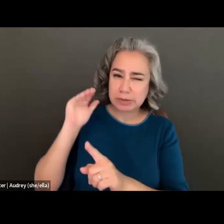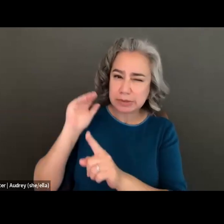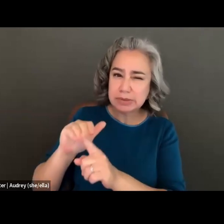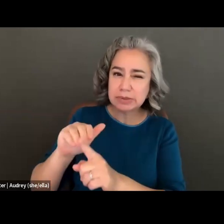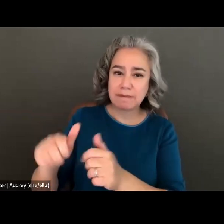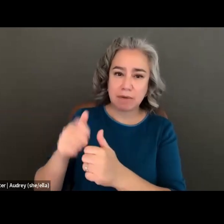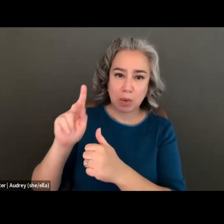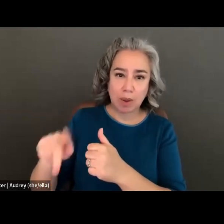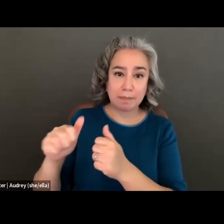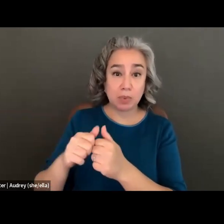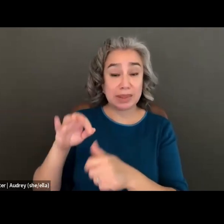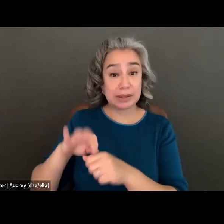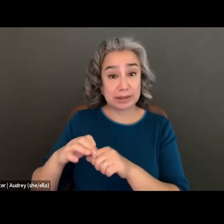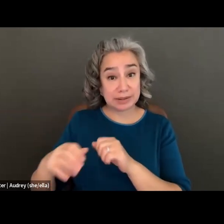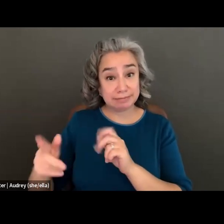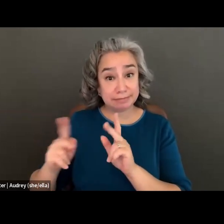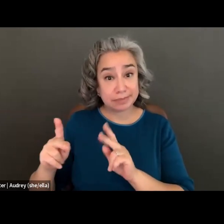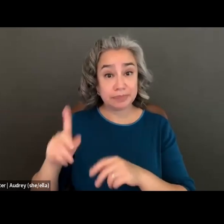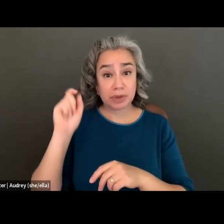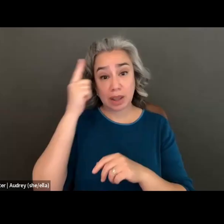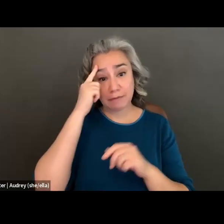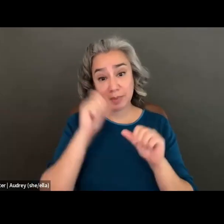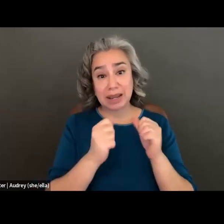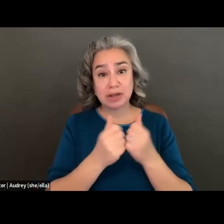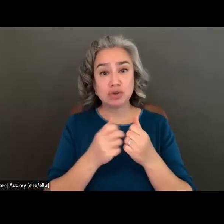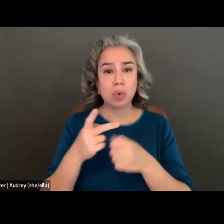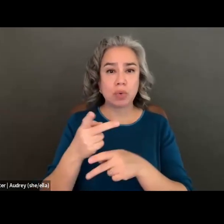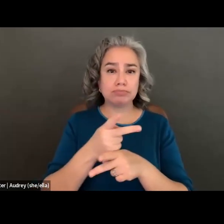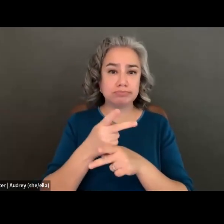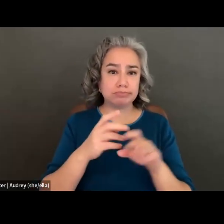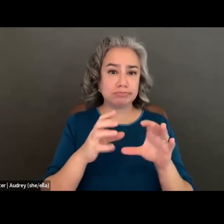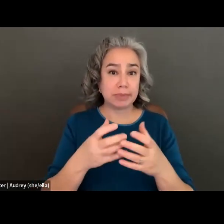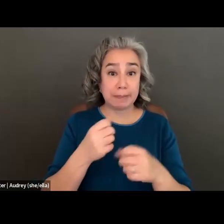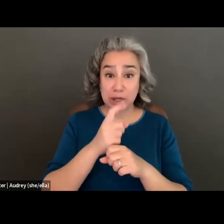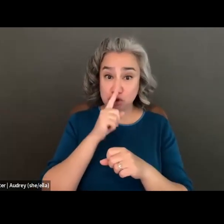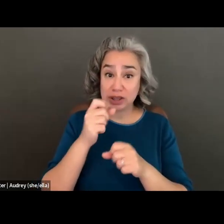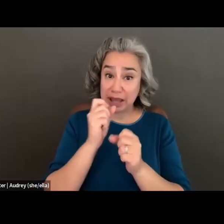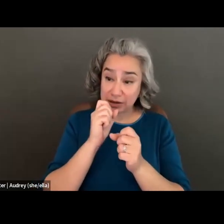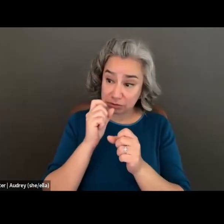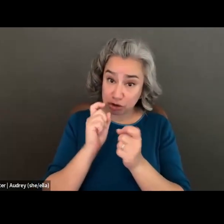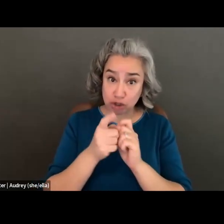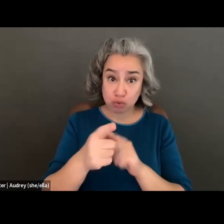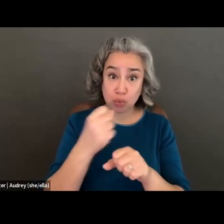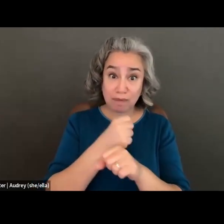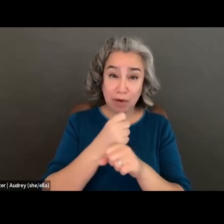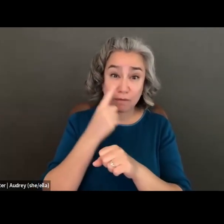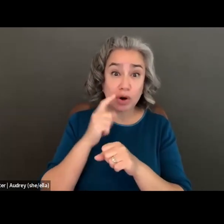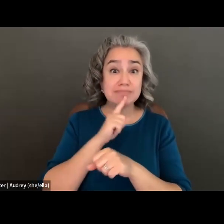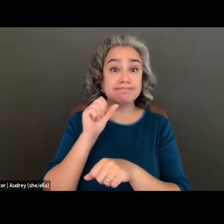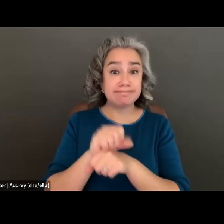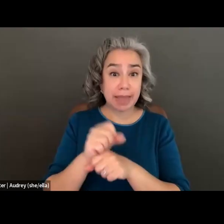elected officials, government agencies, or oversight bodies to make sure the change you fought for is actually happening in